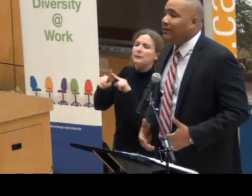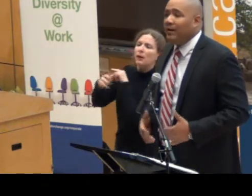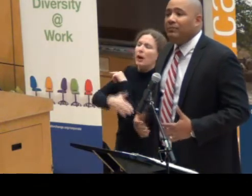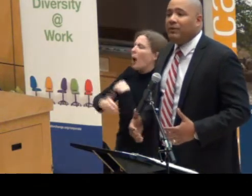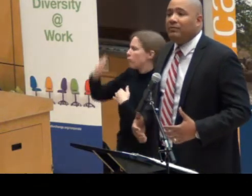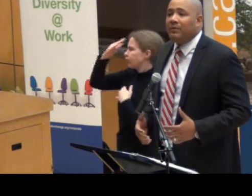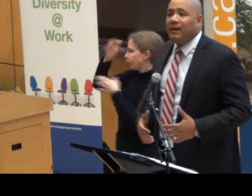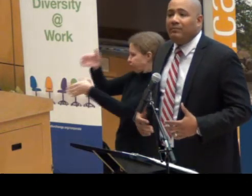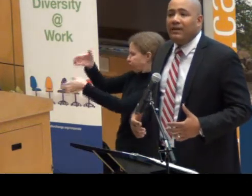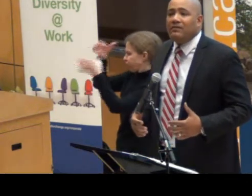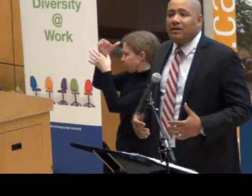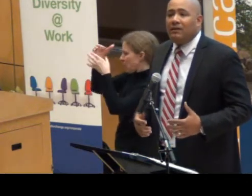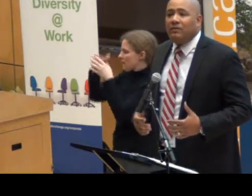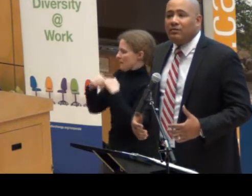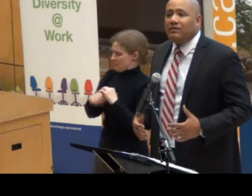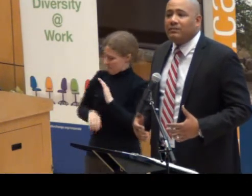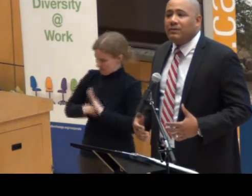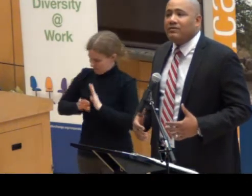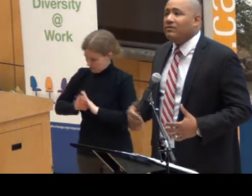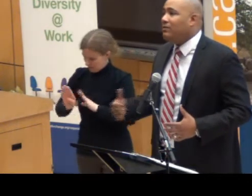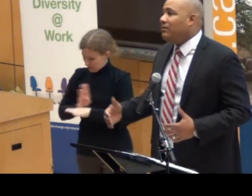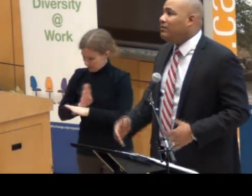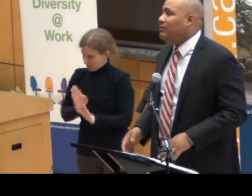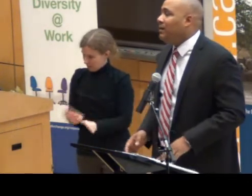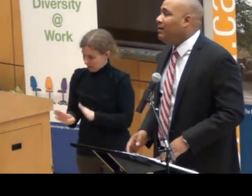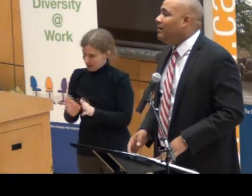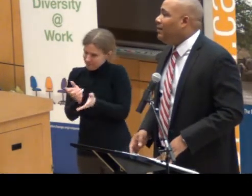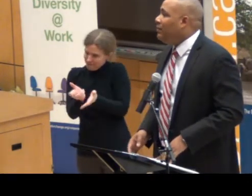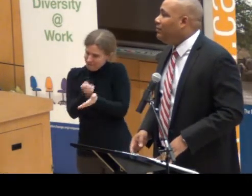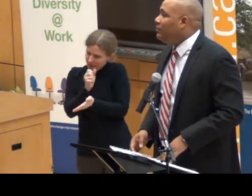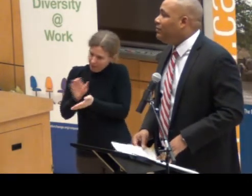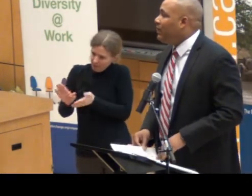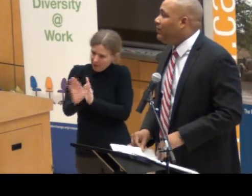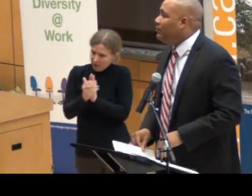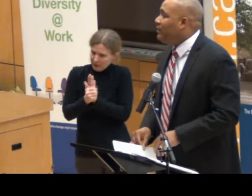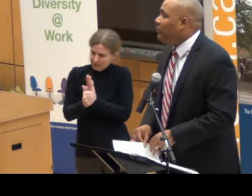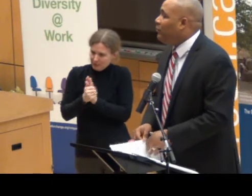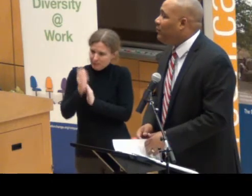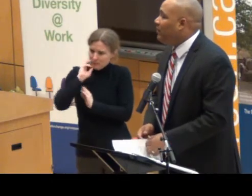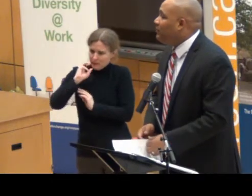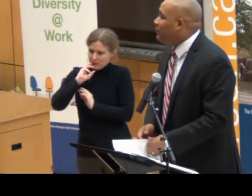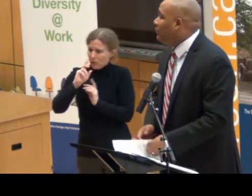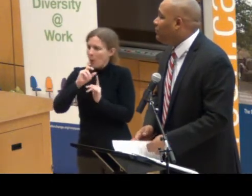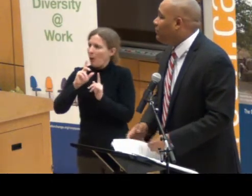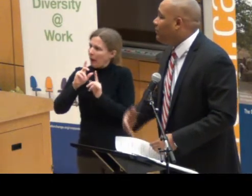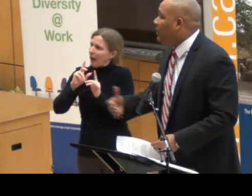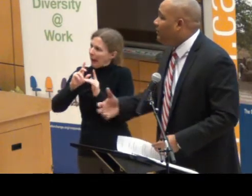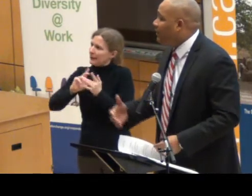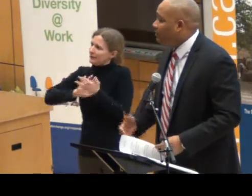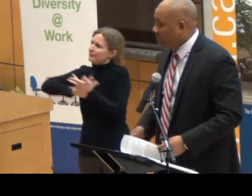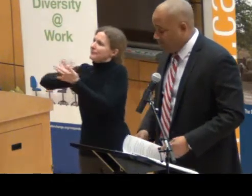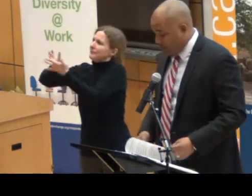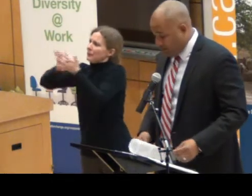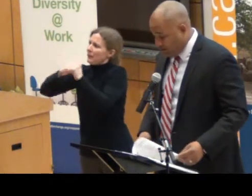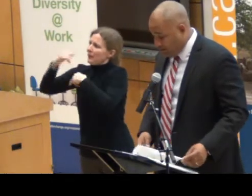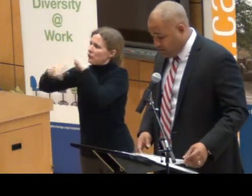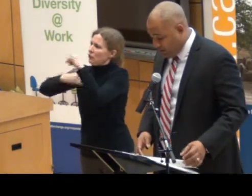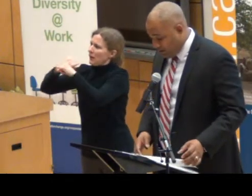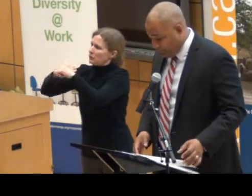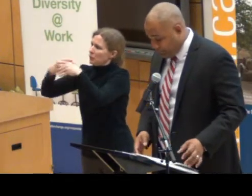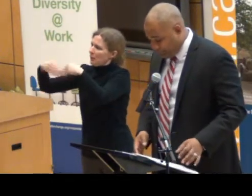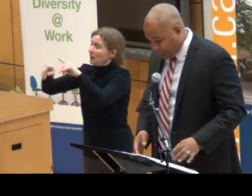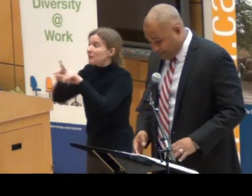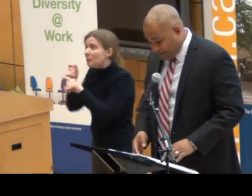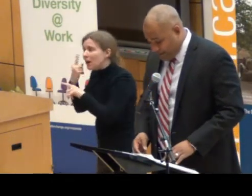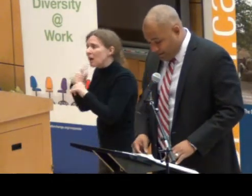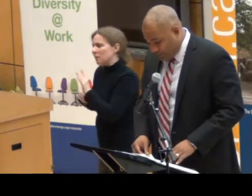internationally and build a plan based on those experiences in order to penetrate global markets, but also penetrate the Canadian